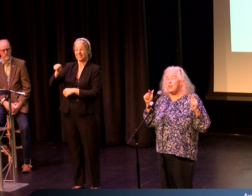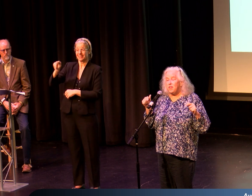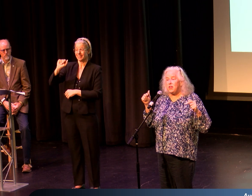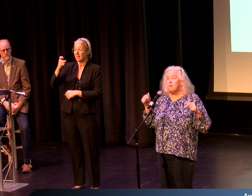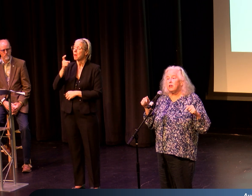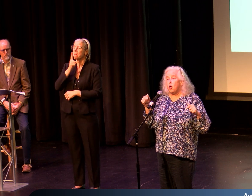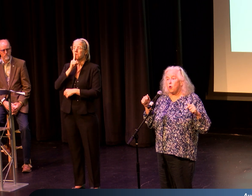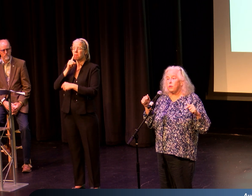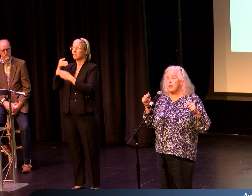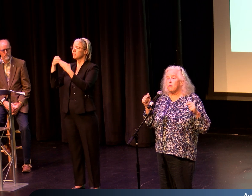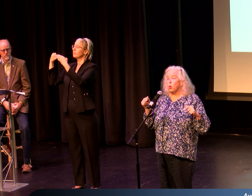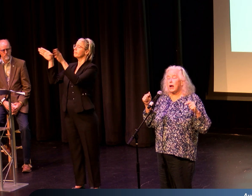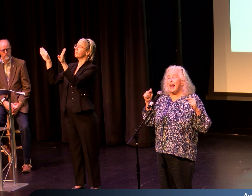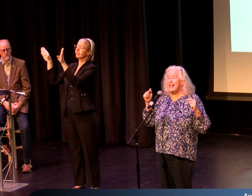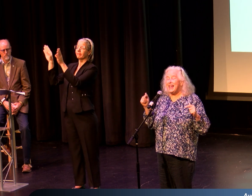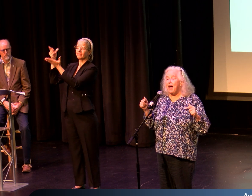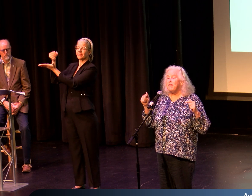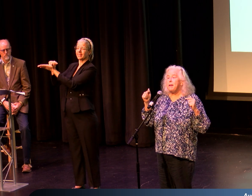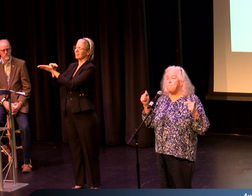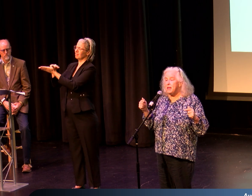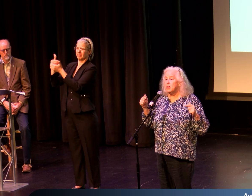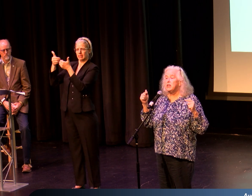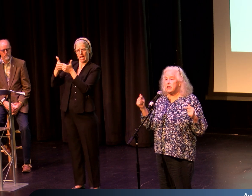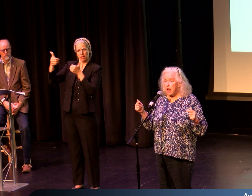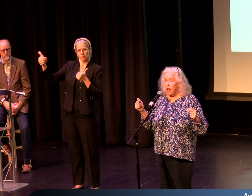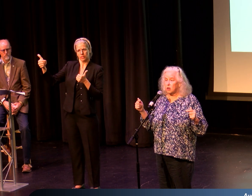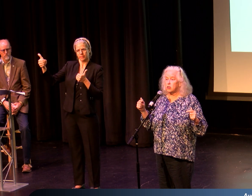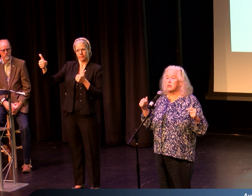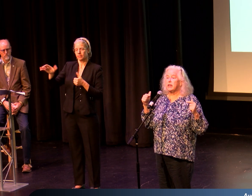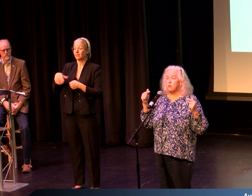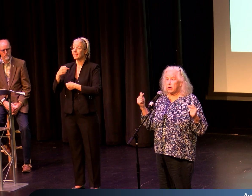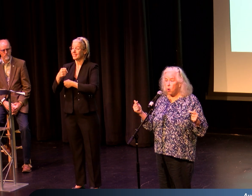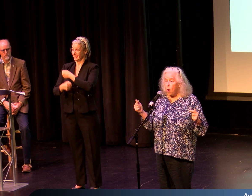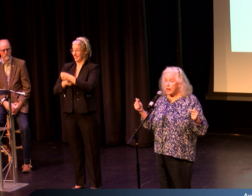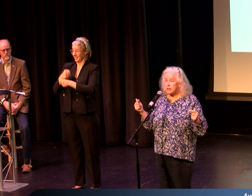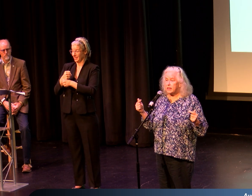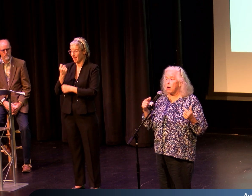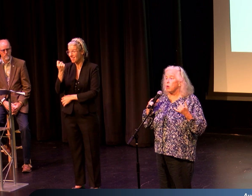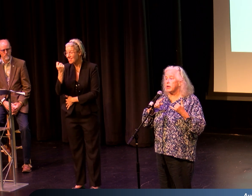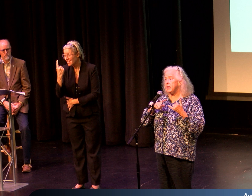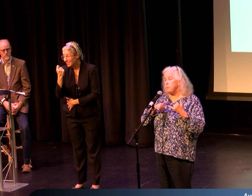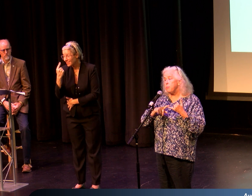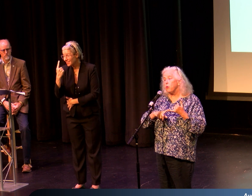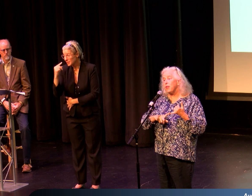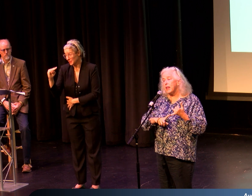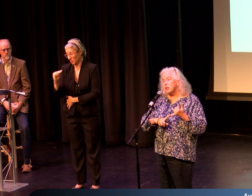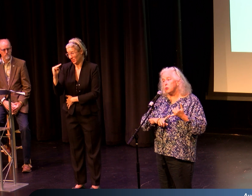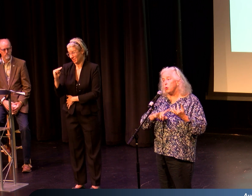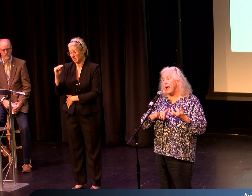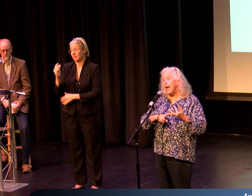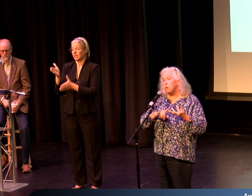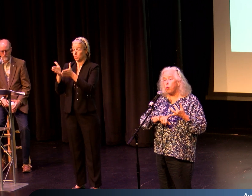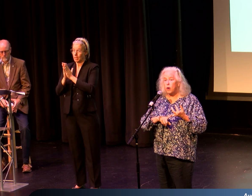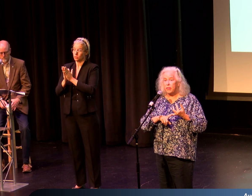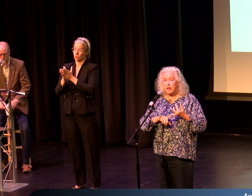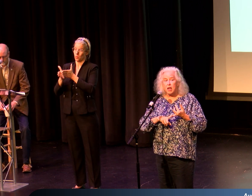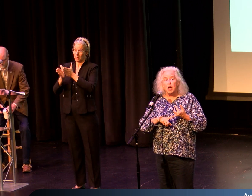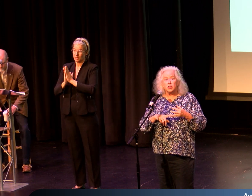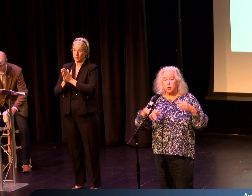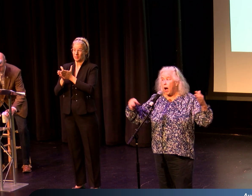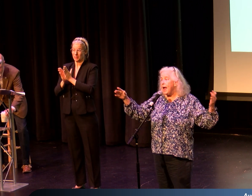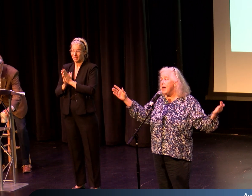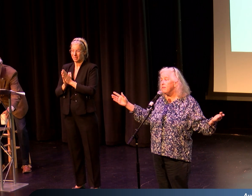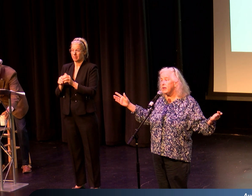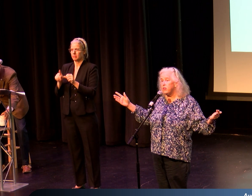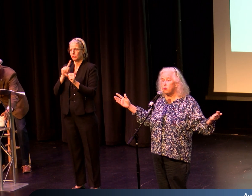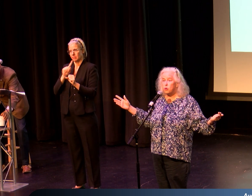But this year alone, there were $11 million in requests that were deemed both eligible and worthy.